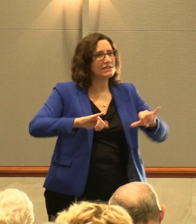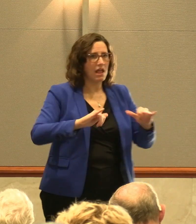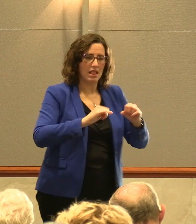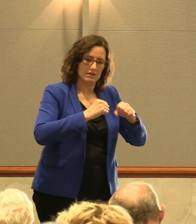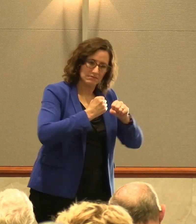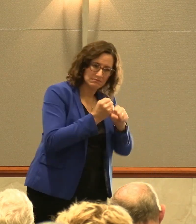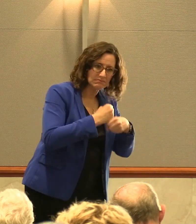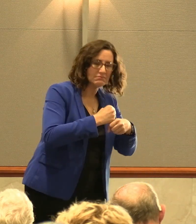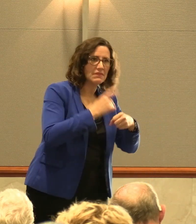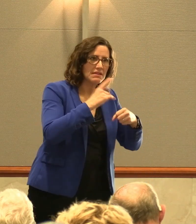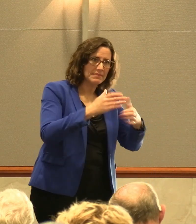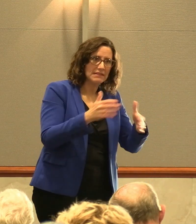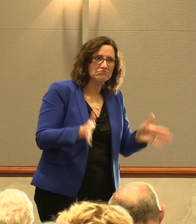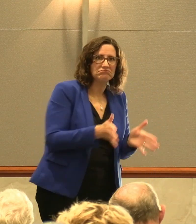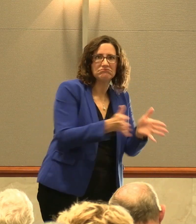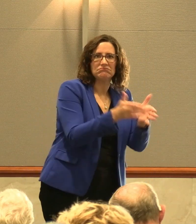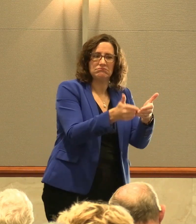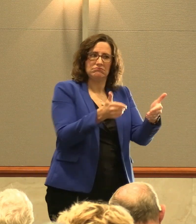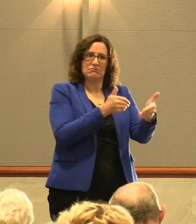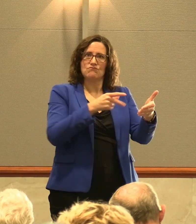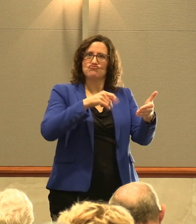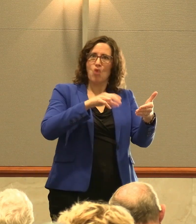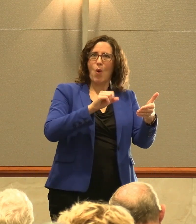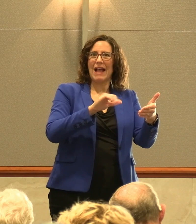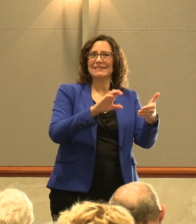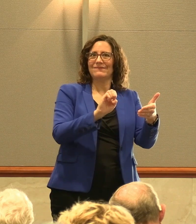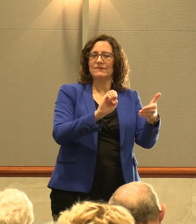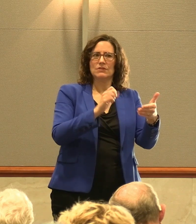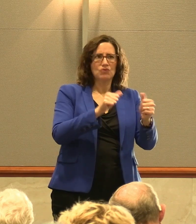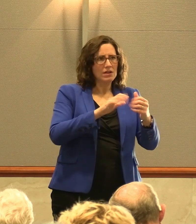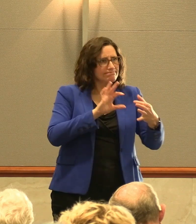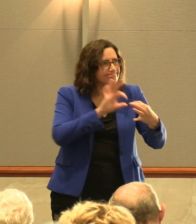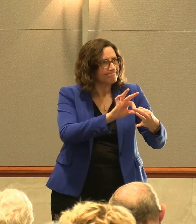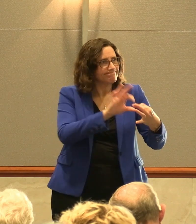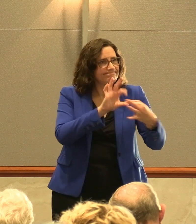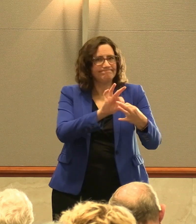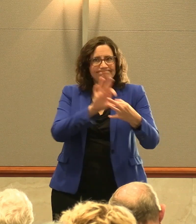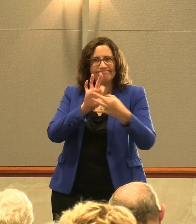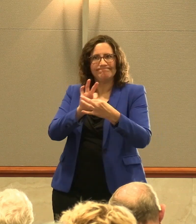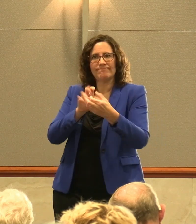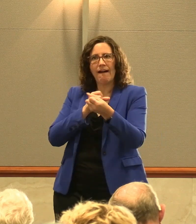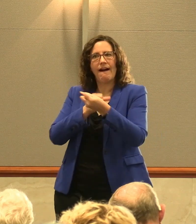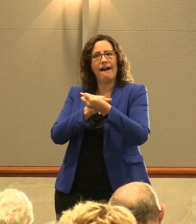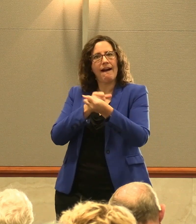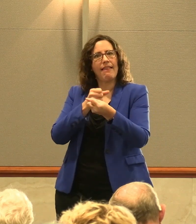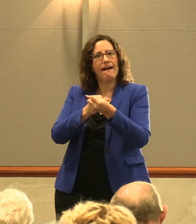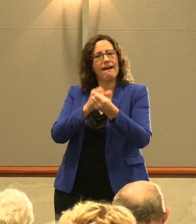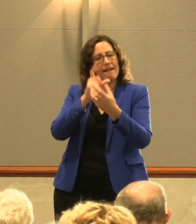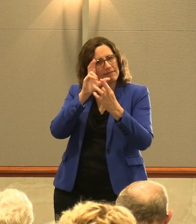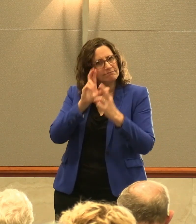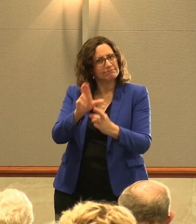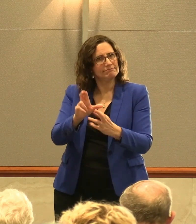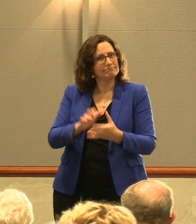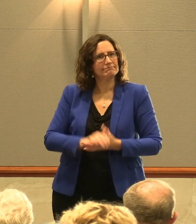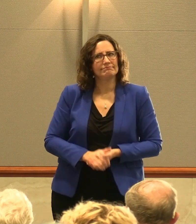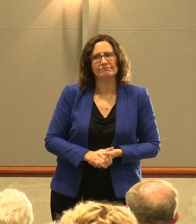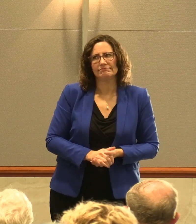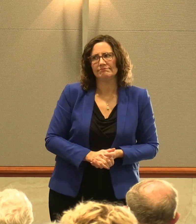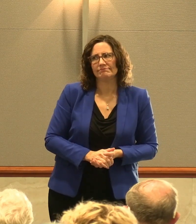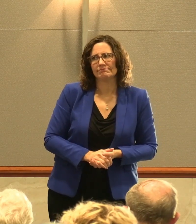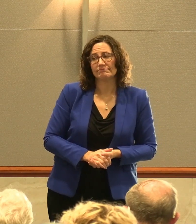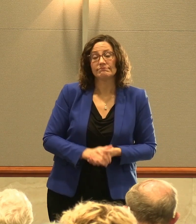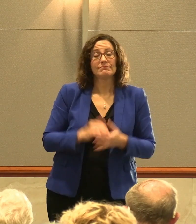implementing proactive strategies to build bonds of respect, allyship, and common purpose. This year,